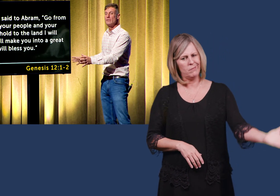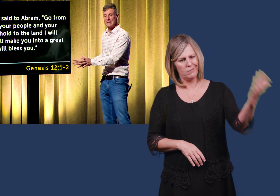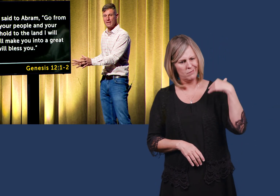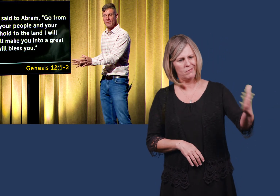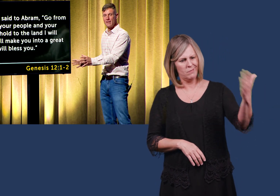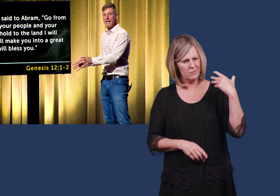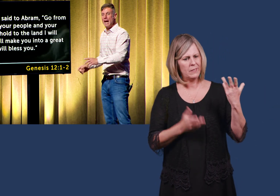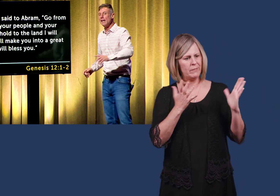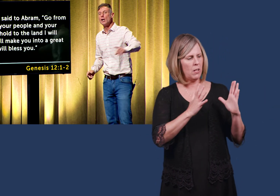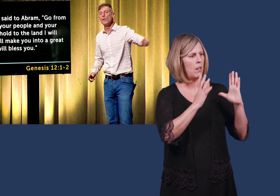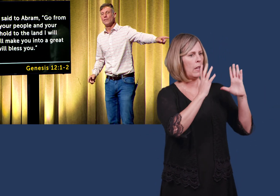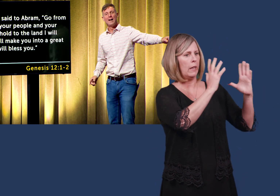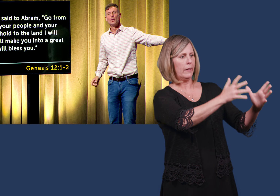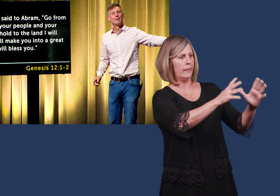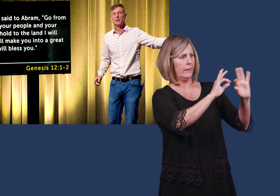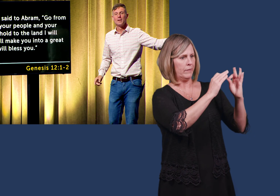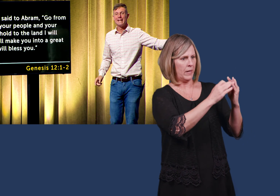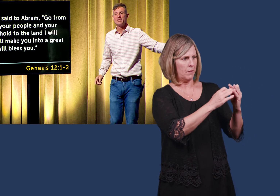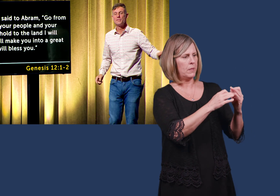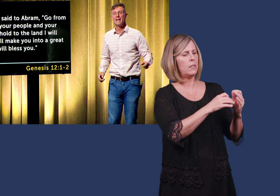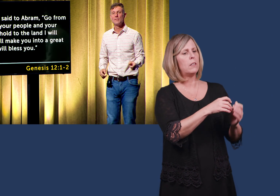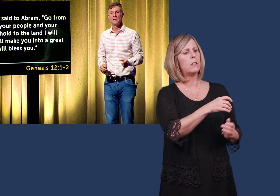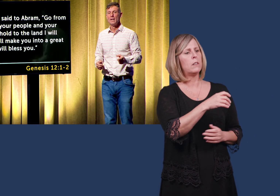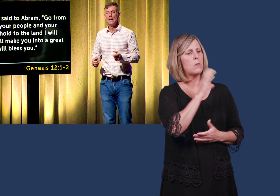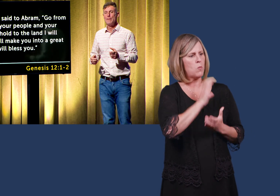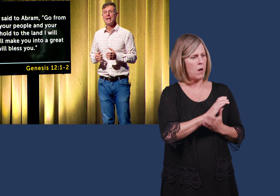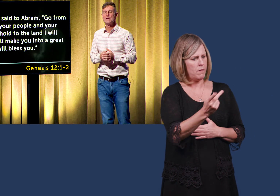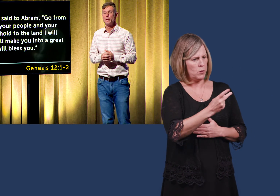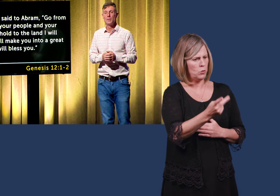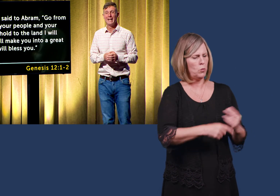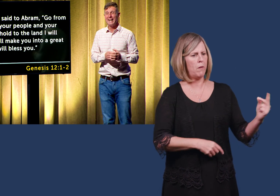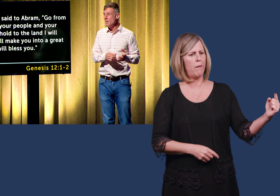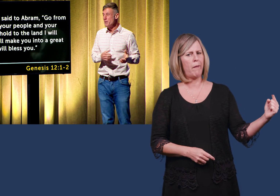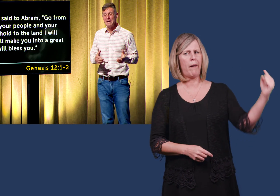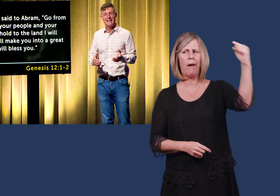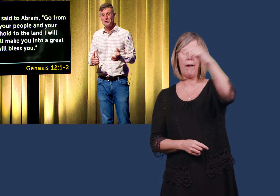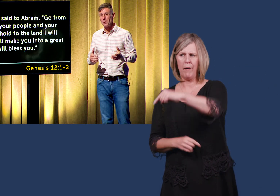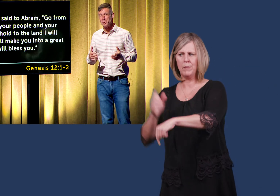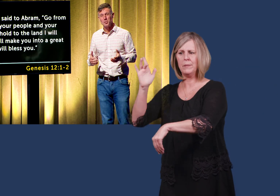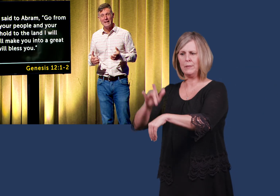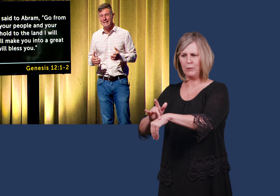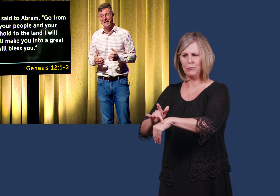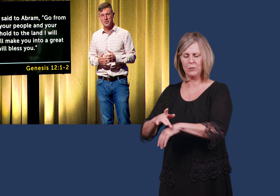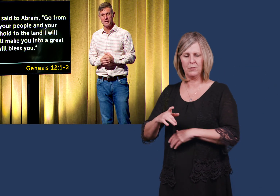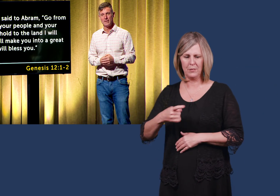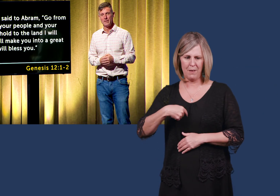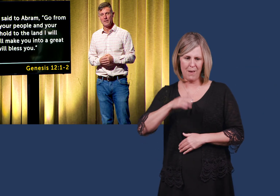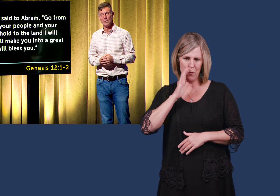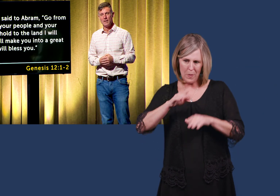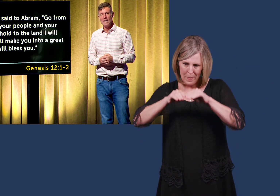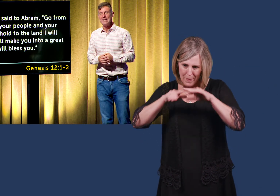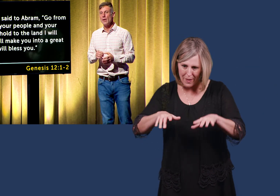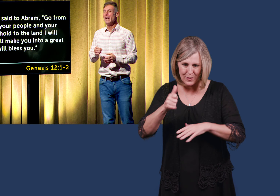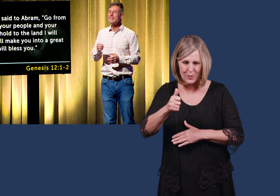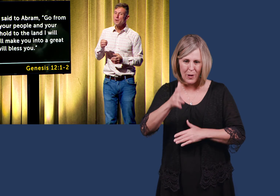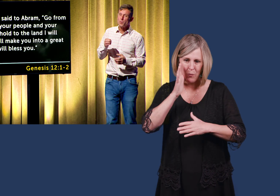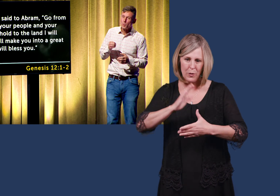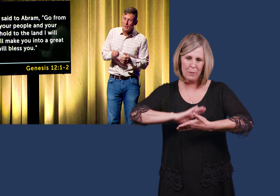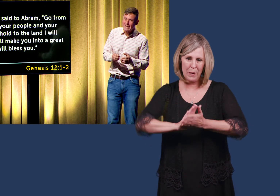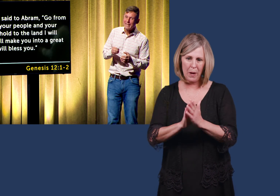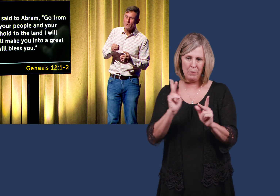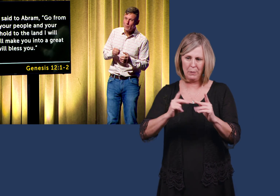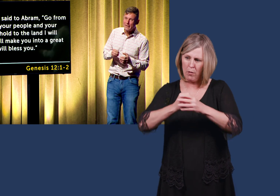job, everything, and go follow me to a land you've never been to, and I'm going to make you into a great nation. Now, that's